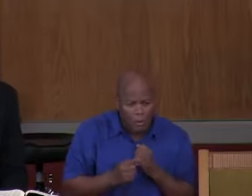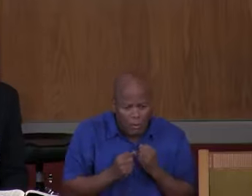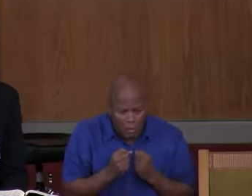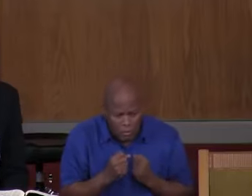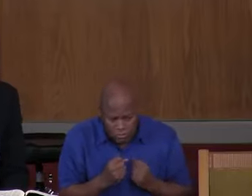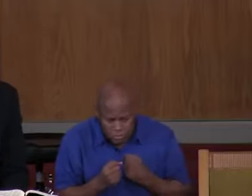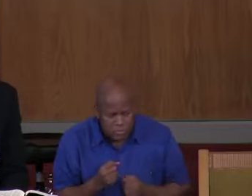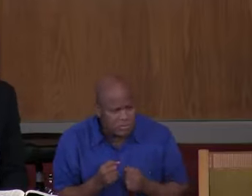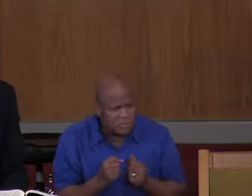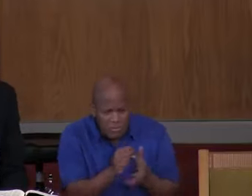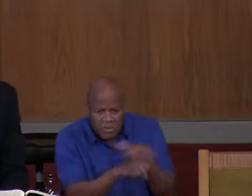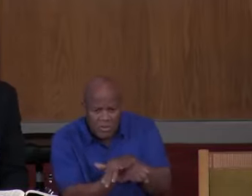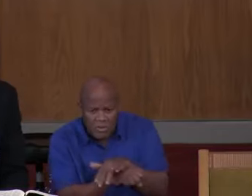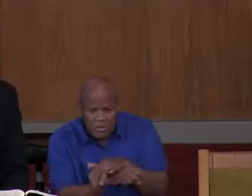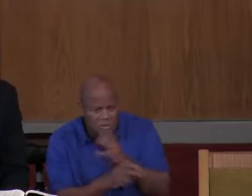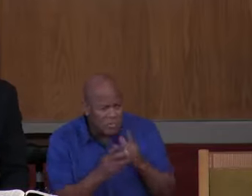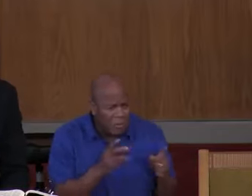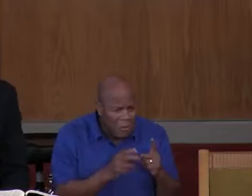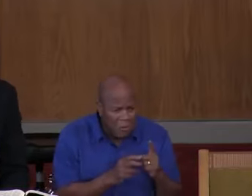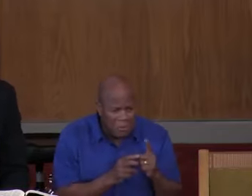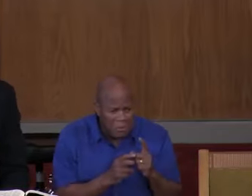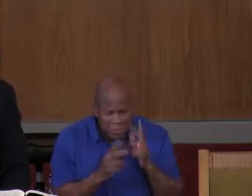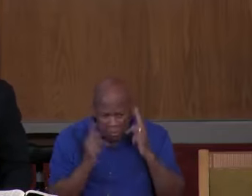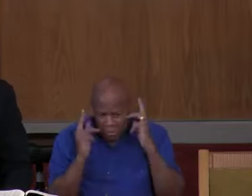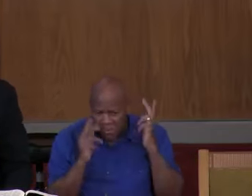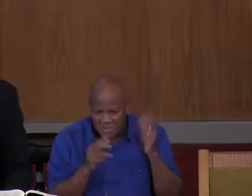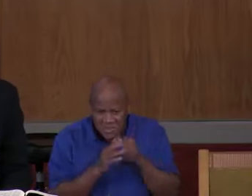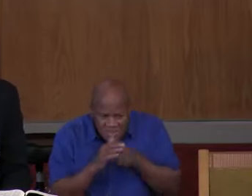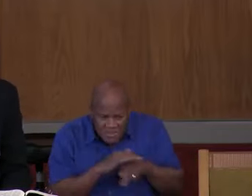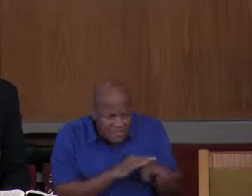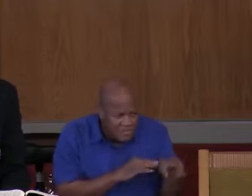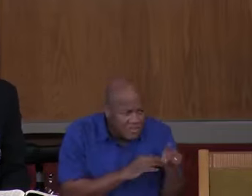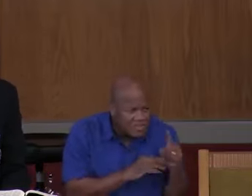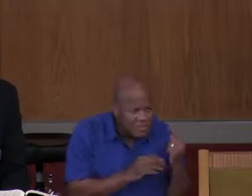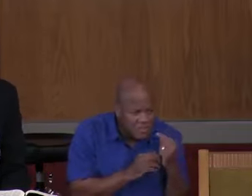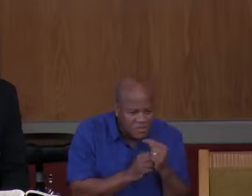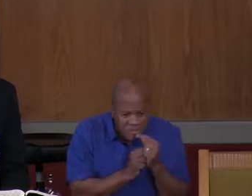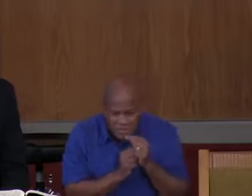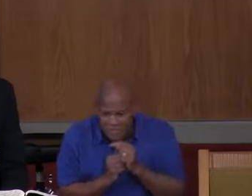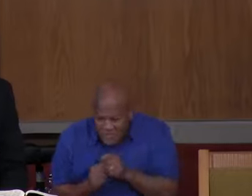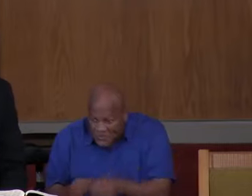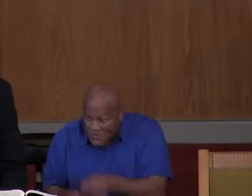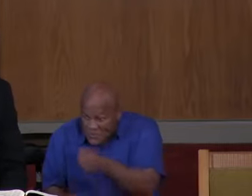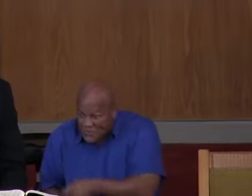in COVID because you ain't had a haircut. You done snuck your way to somebody. Come on.